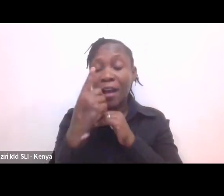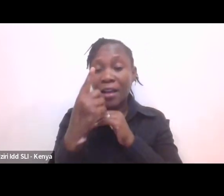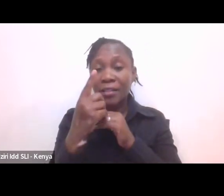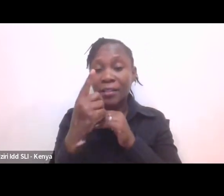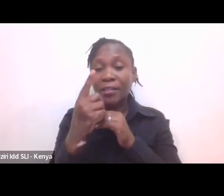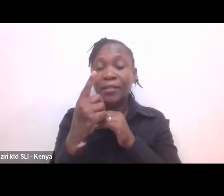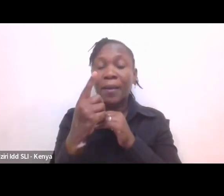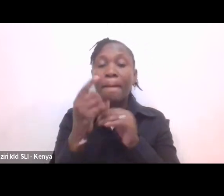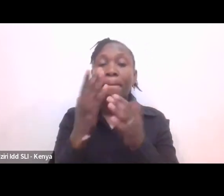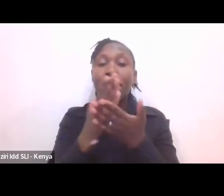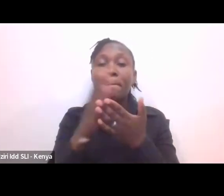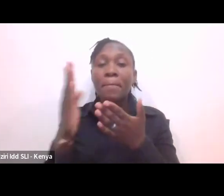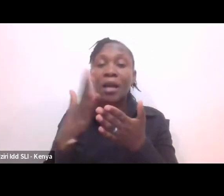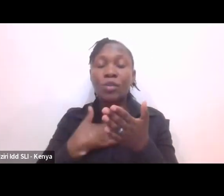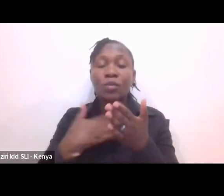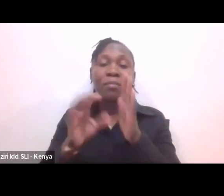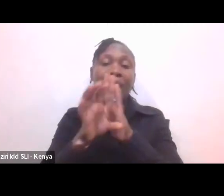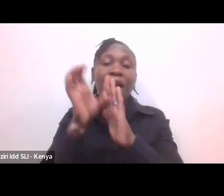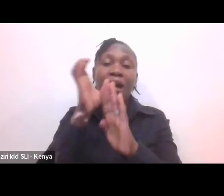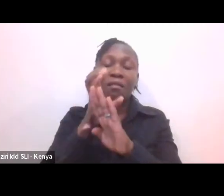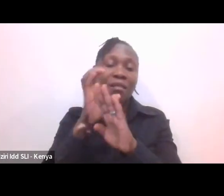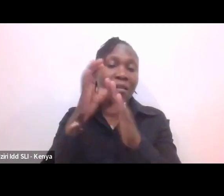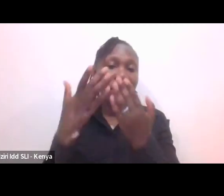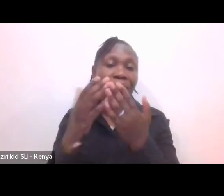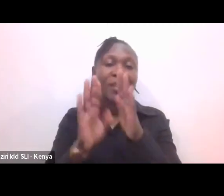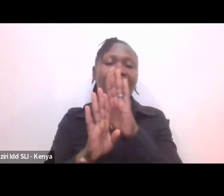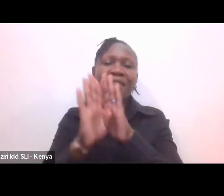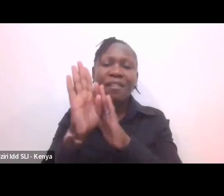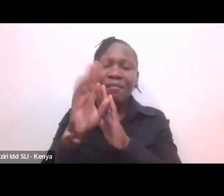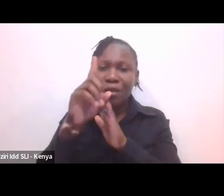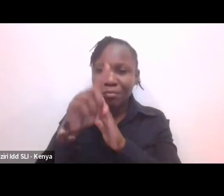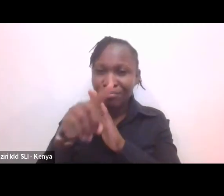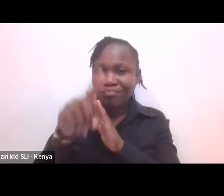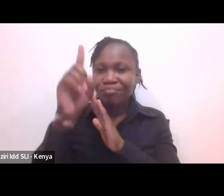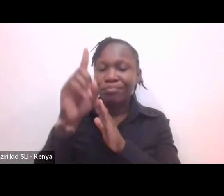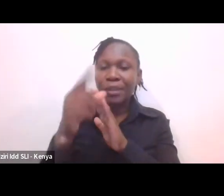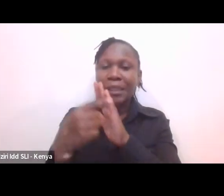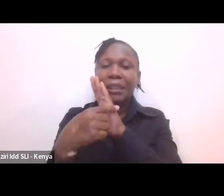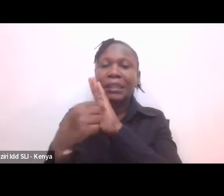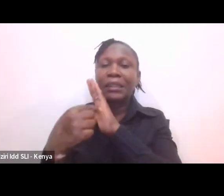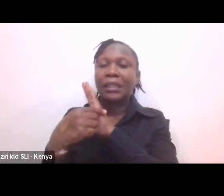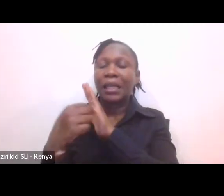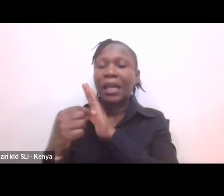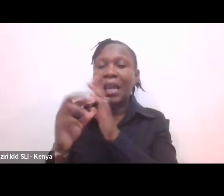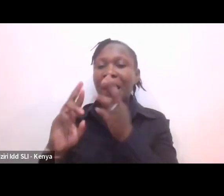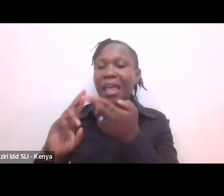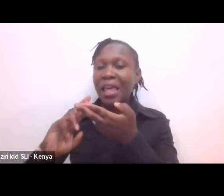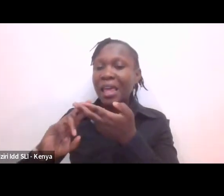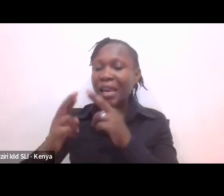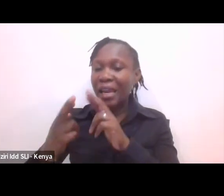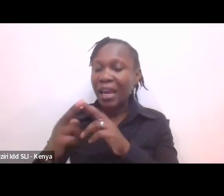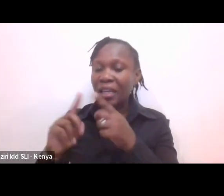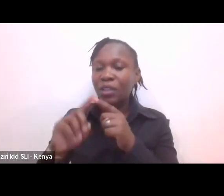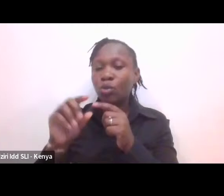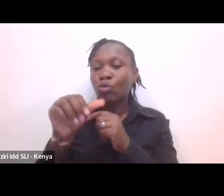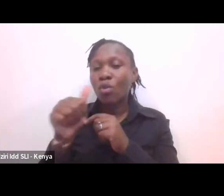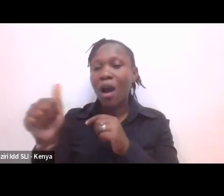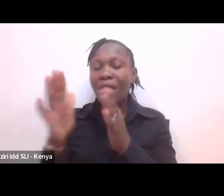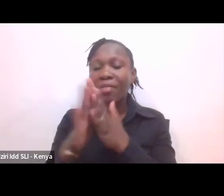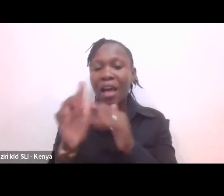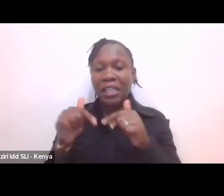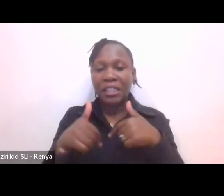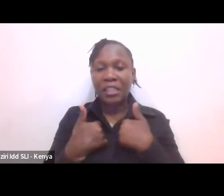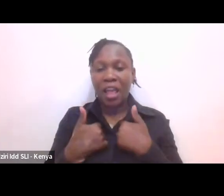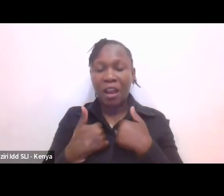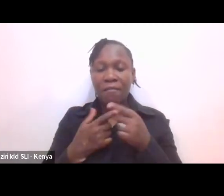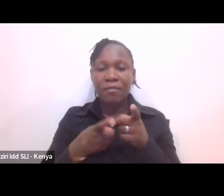curriculum is to develop effective skills in relating to others and in self-regulation. Then